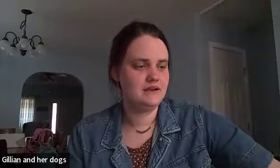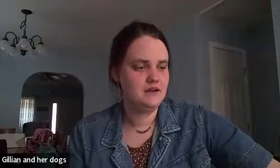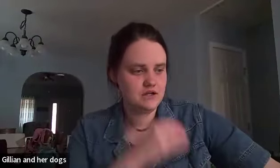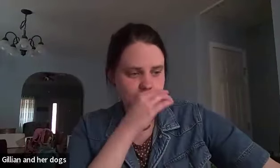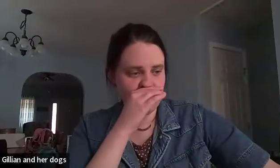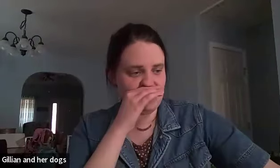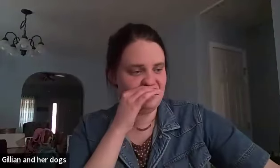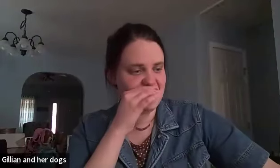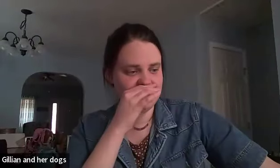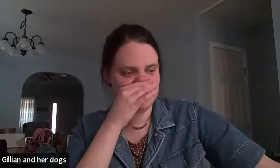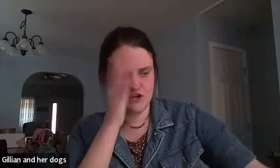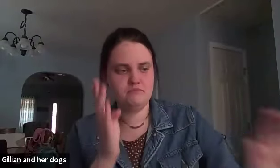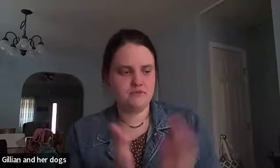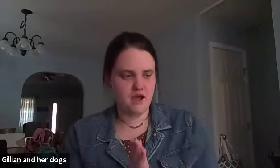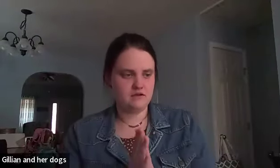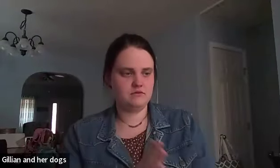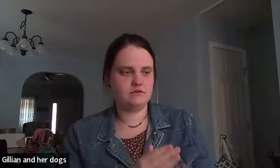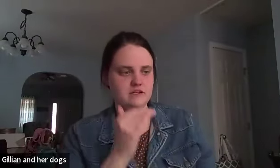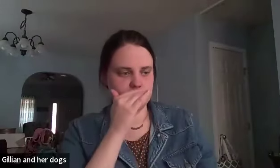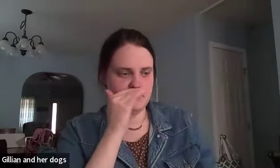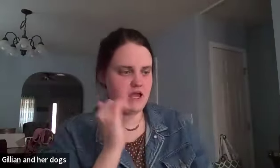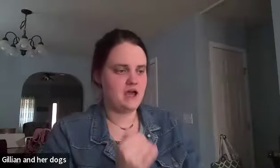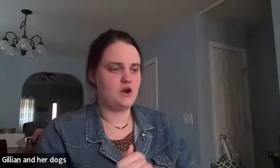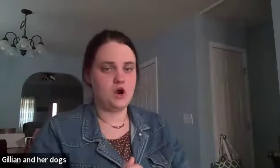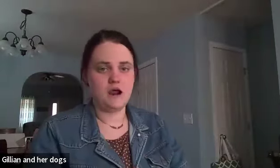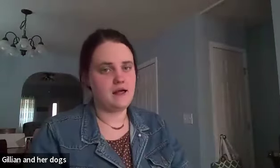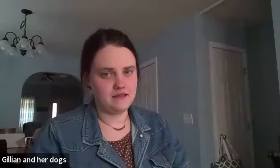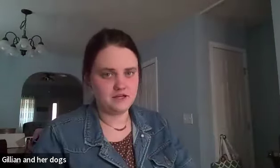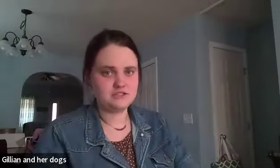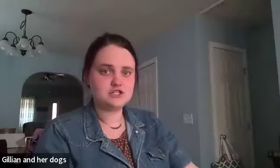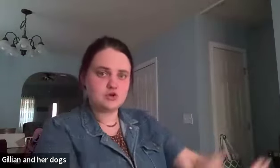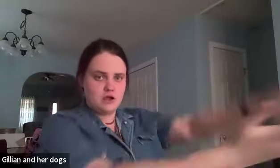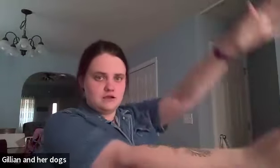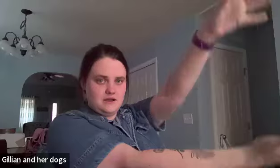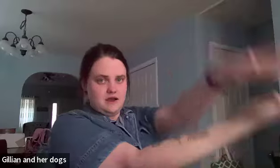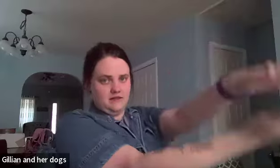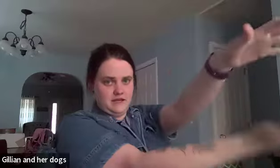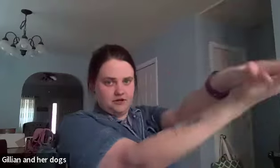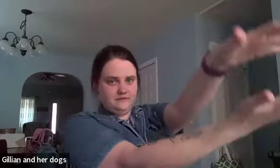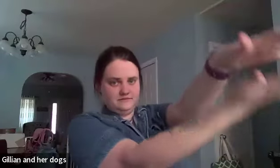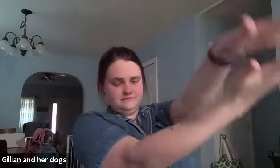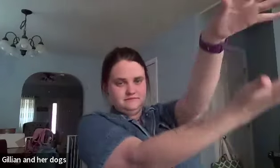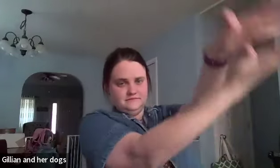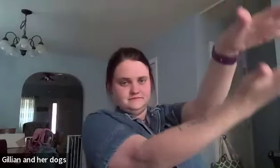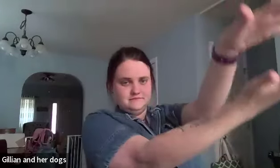right. So let's go back real quick. So we had our alligator slash croc, alligator.